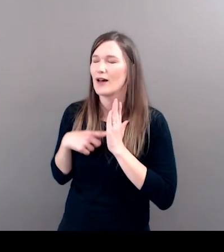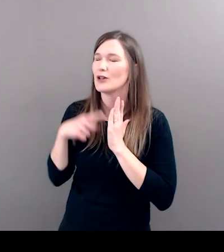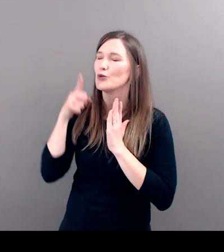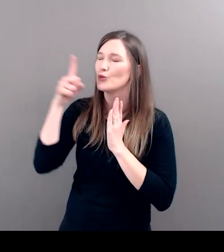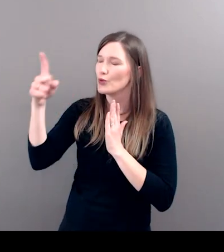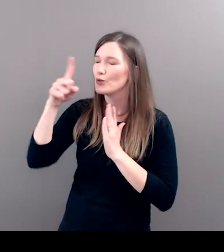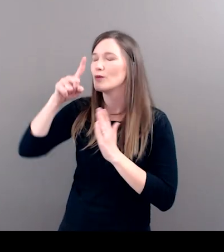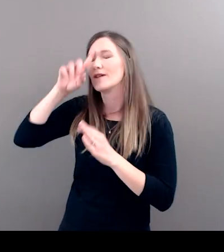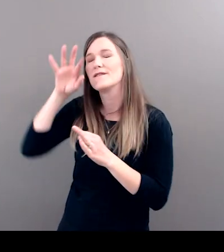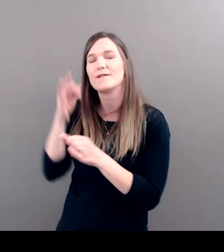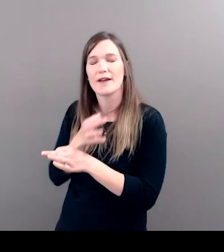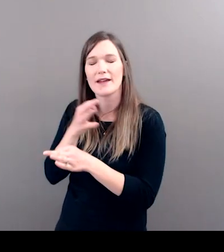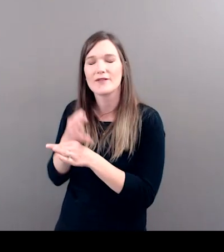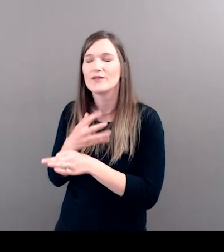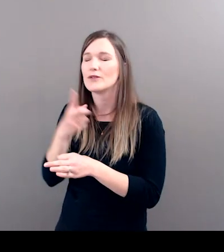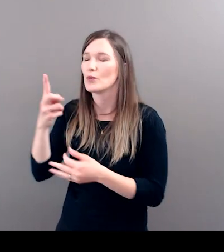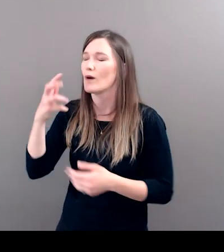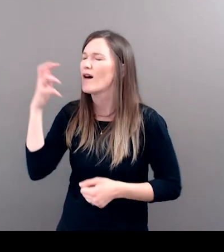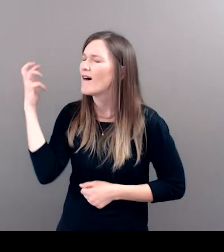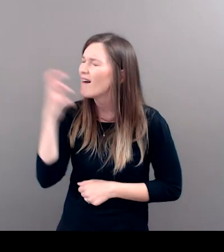are.